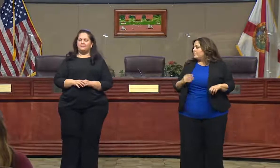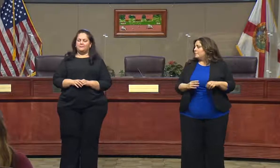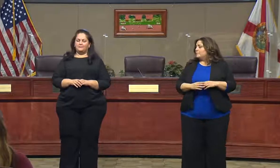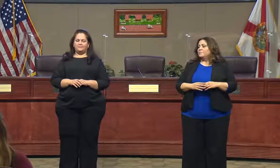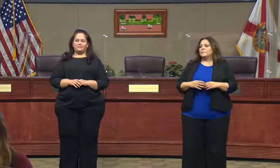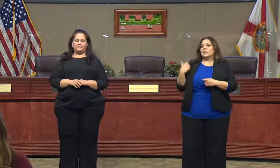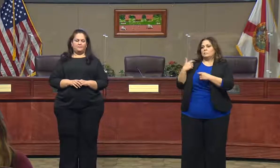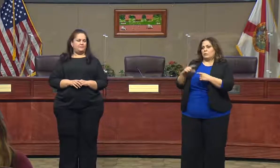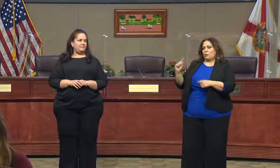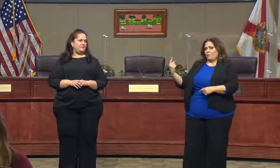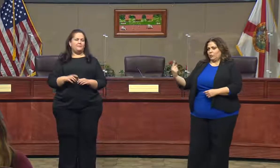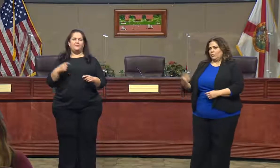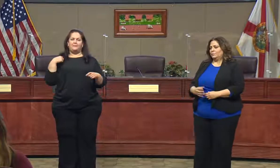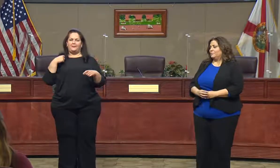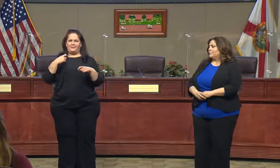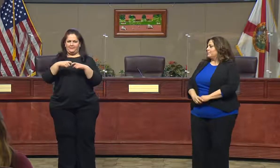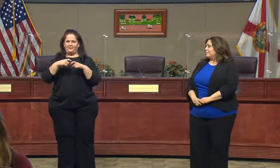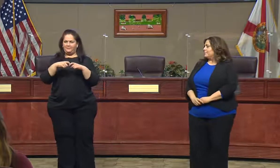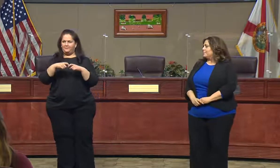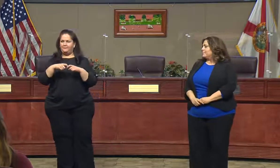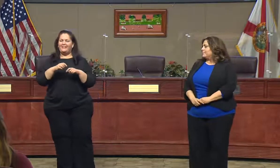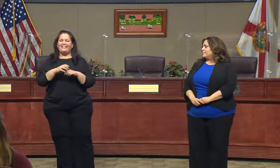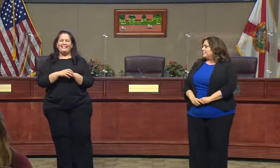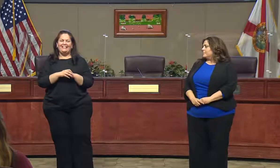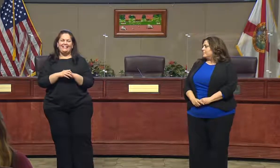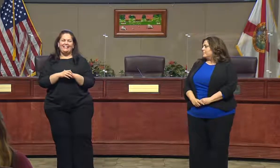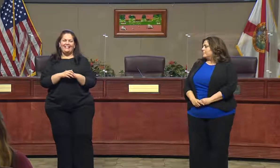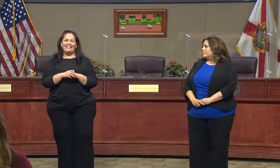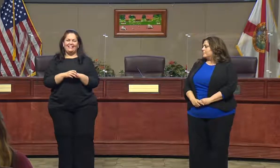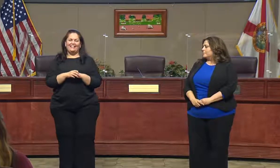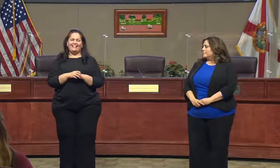en español first, primero.